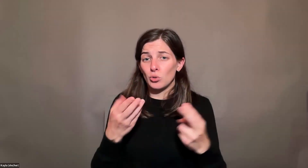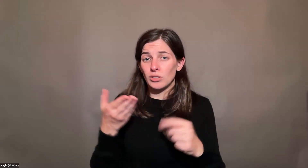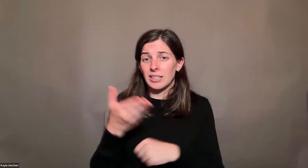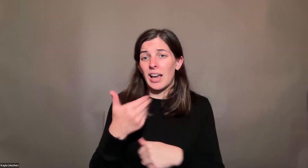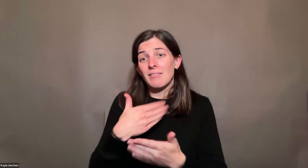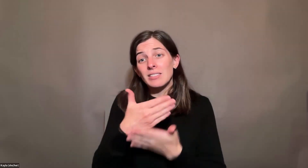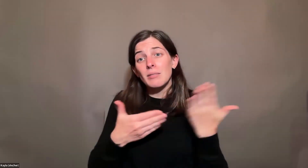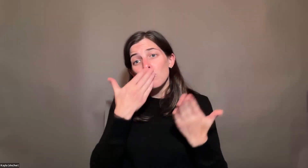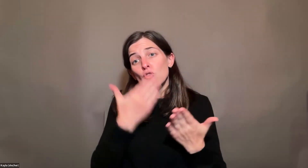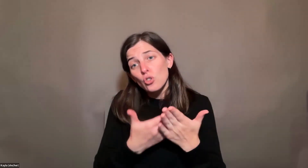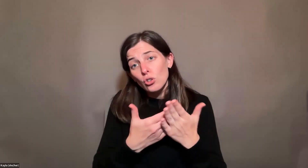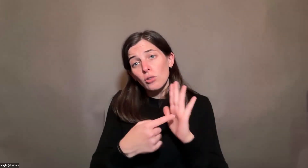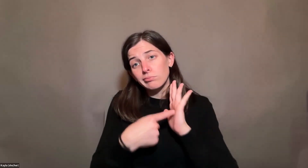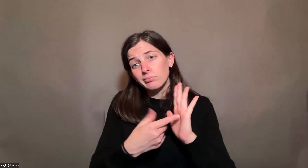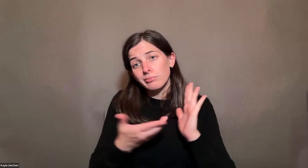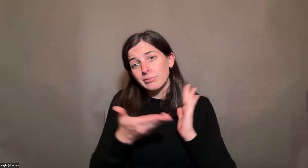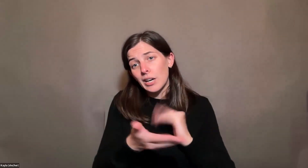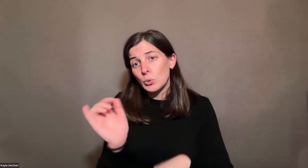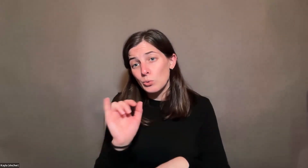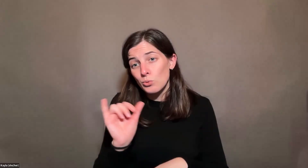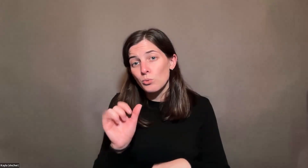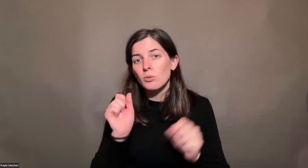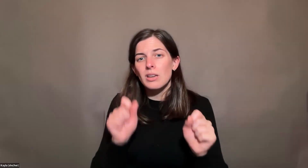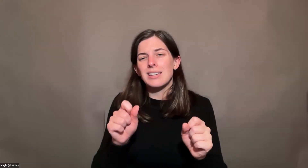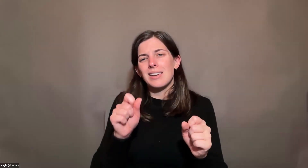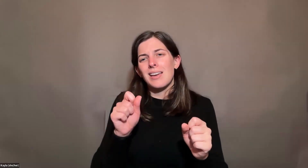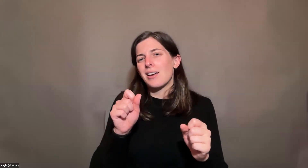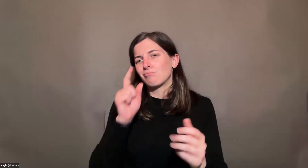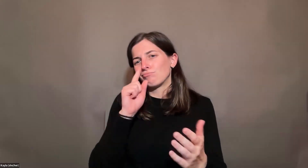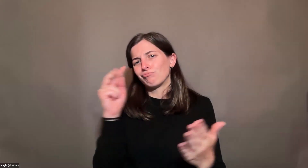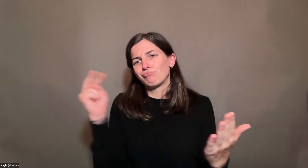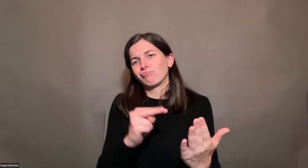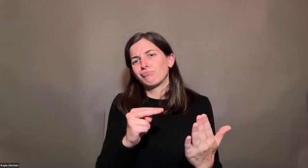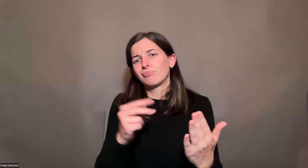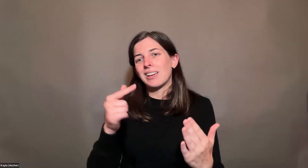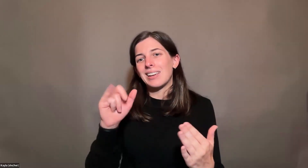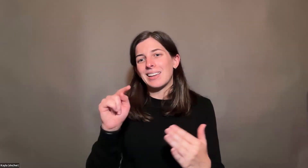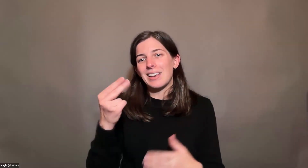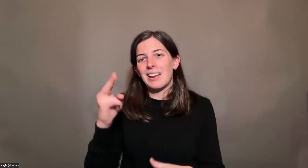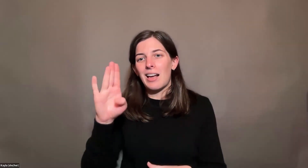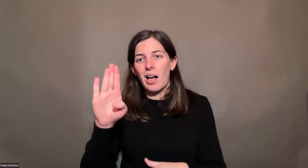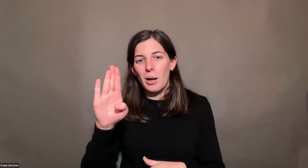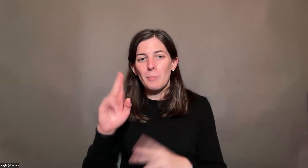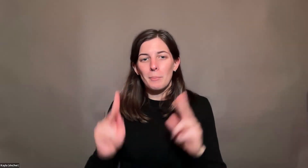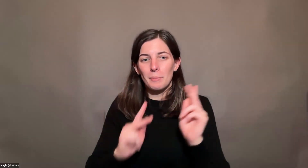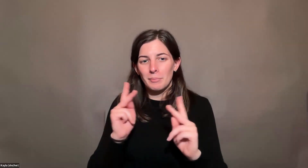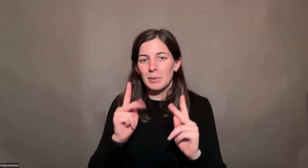GitHub example is there. So you can check those GitHub repo for learning the Gutenberg related